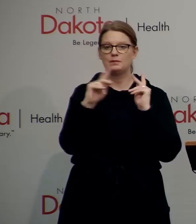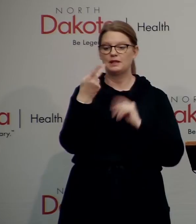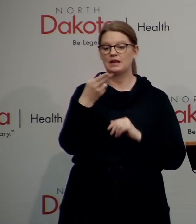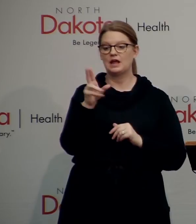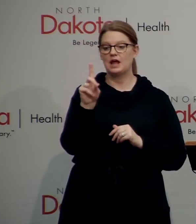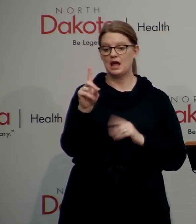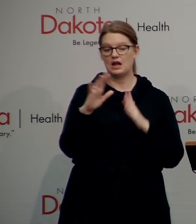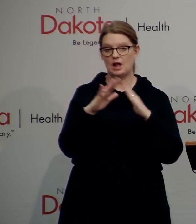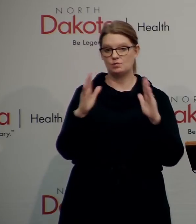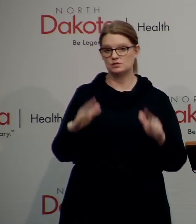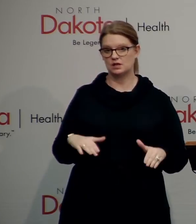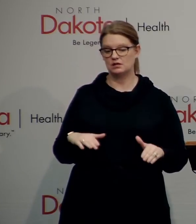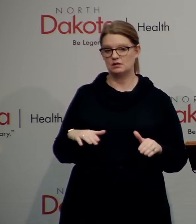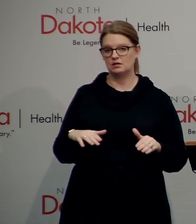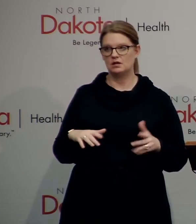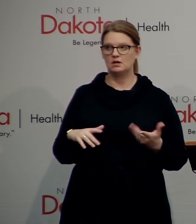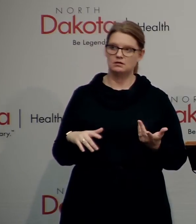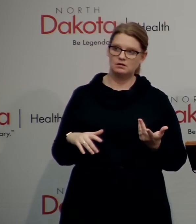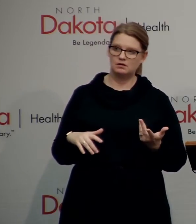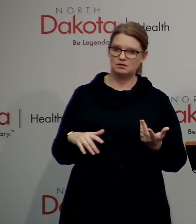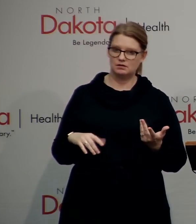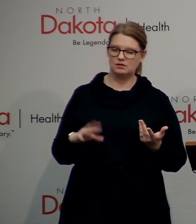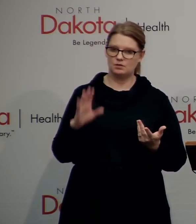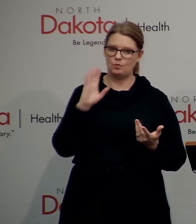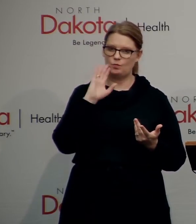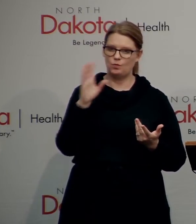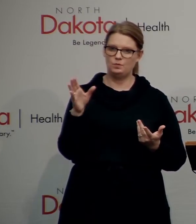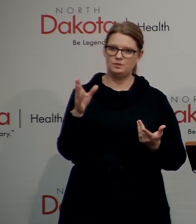housing, that there would be a